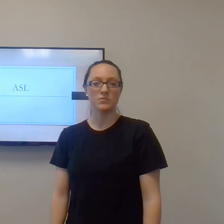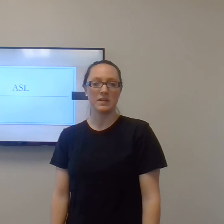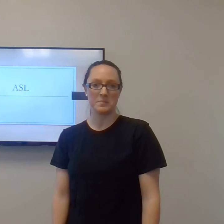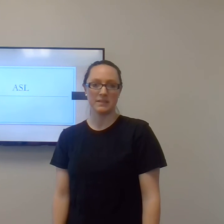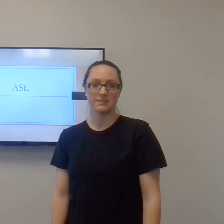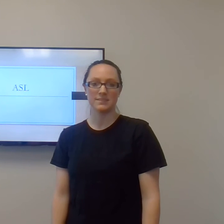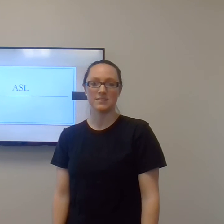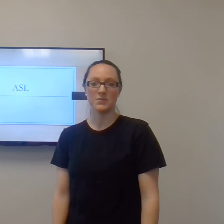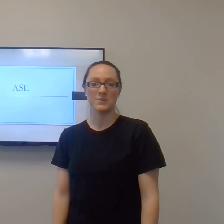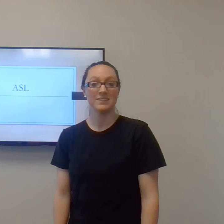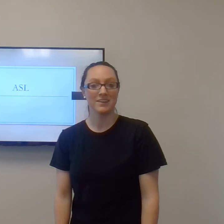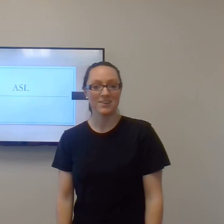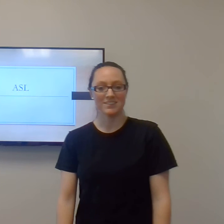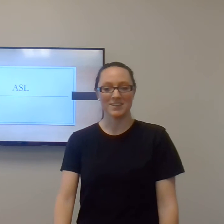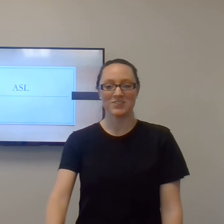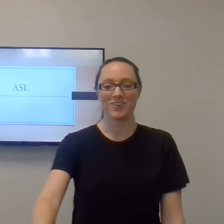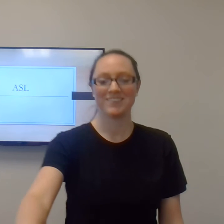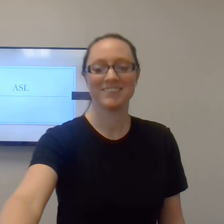family. So let's get started.